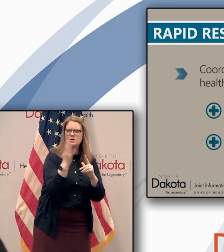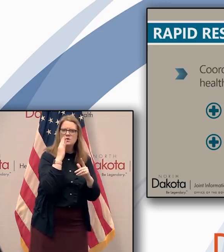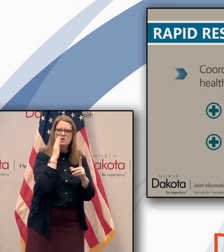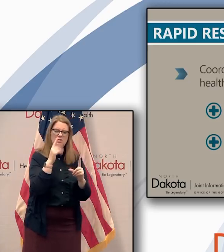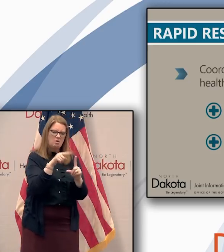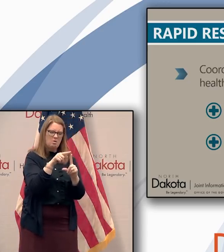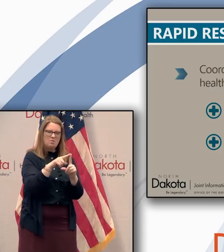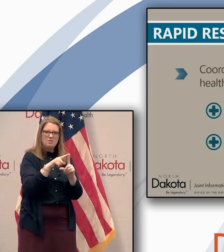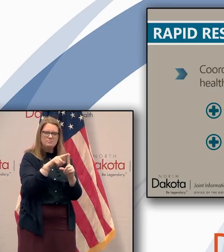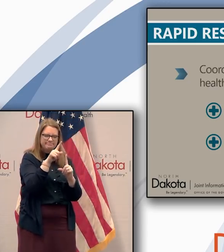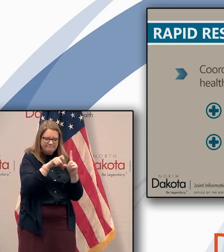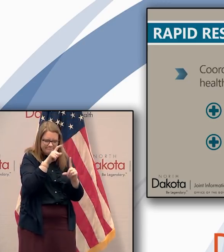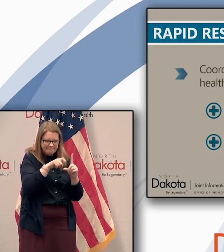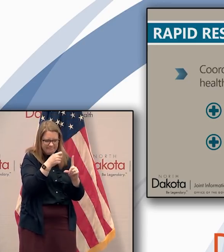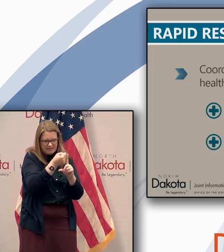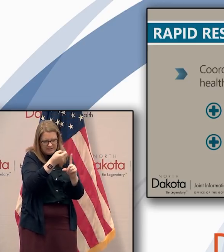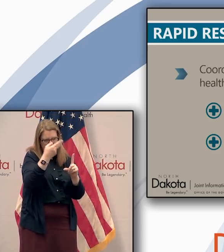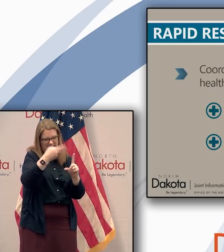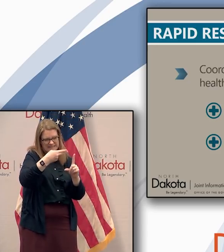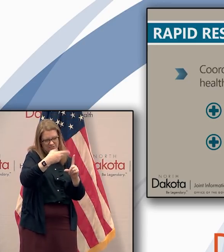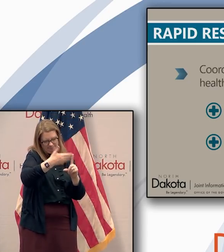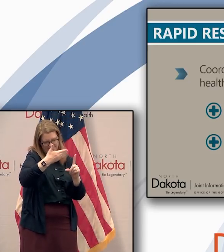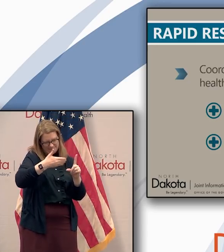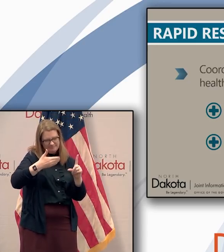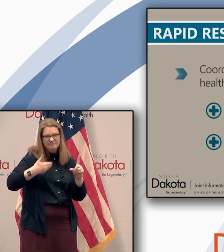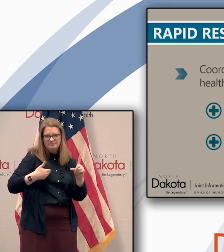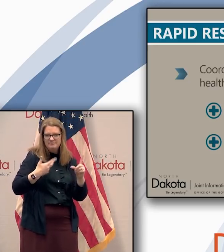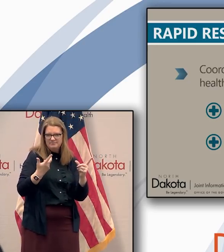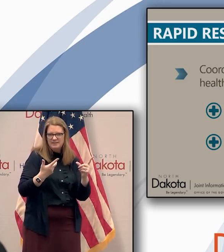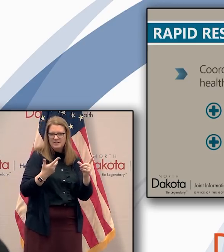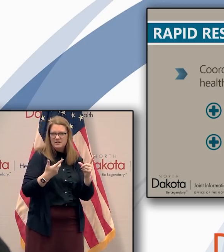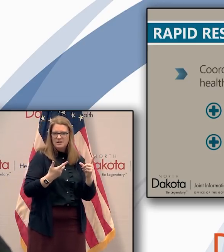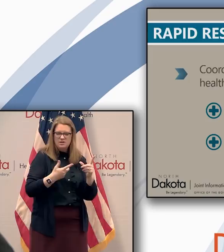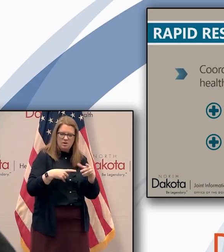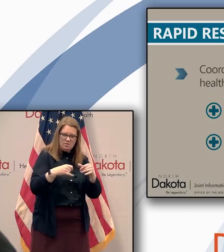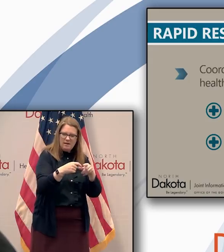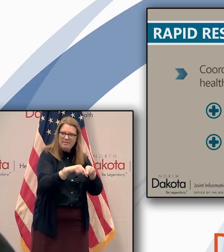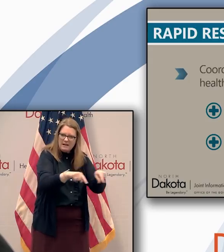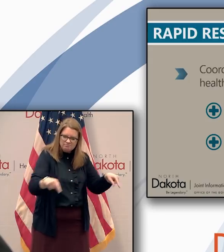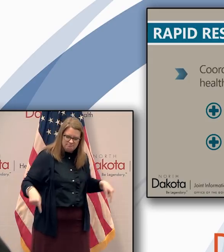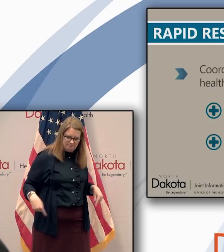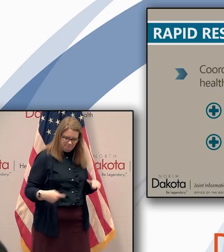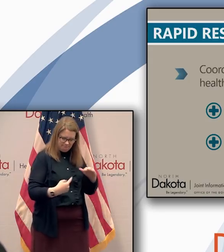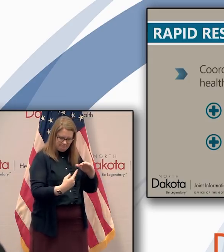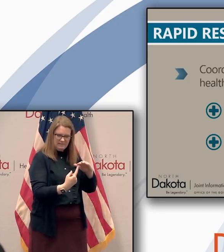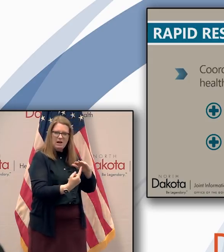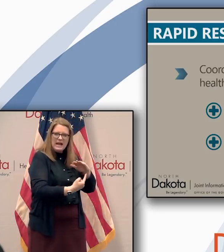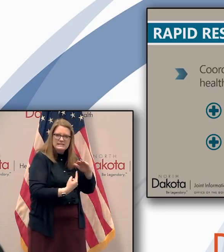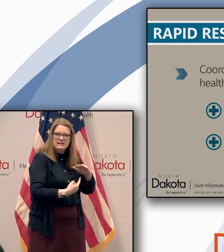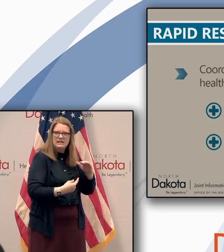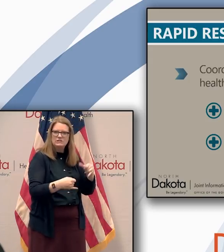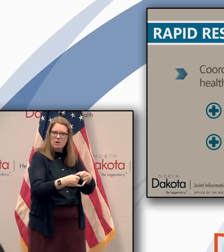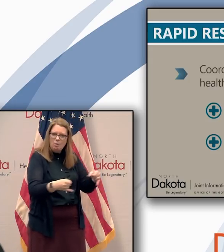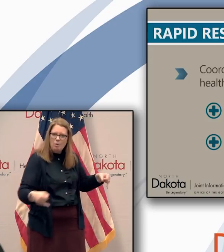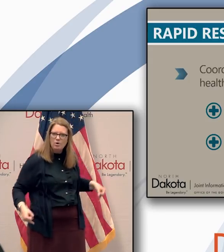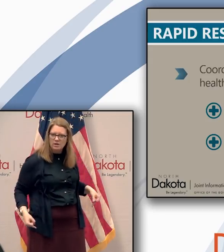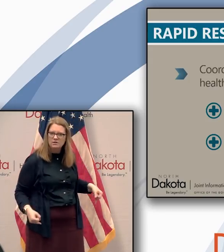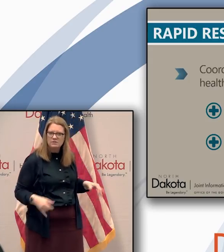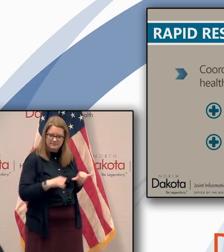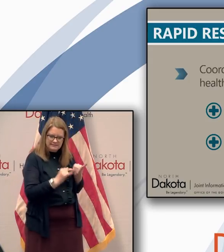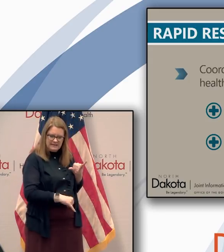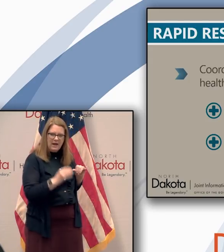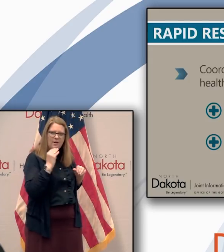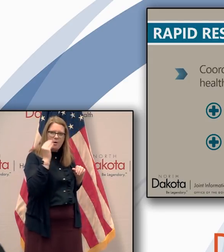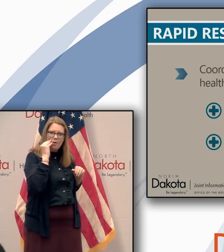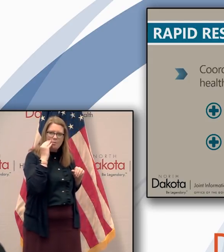contact tracing, do the quarantining and isolation. And this is a skill that we have to have if we're going to reopen the economy, is to be able to